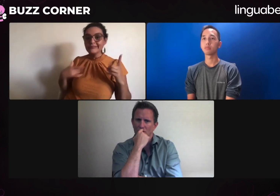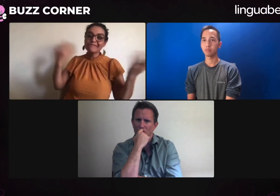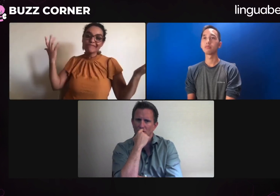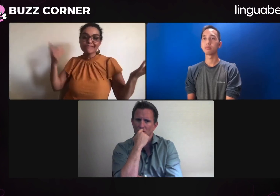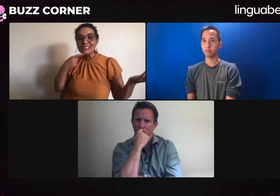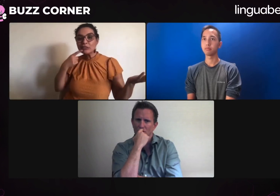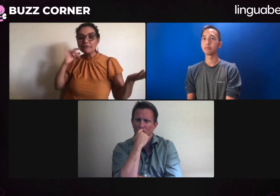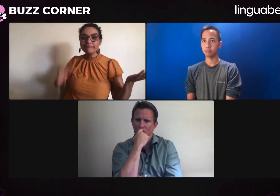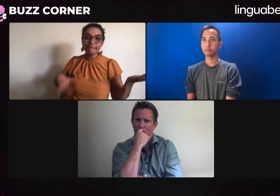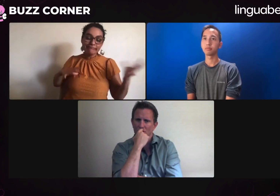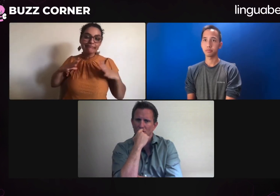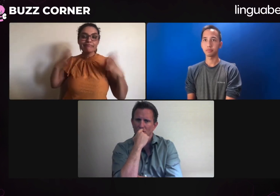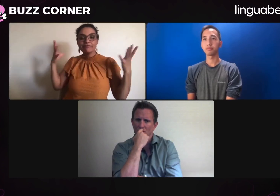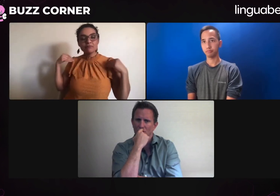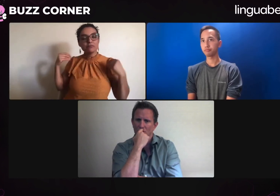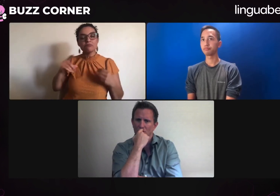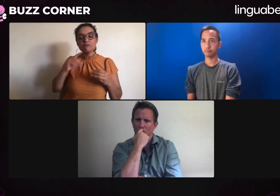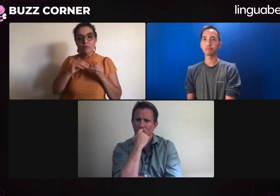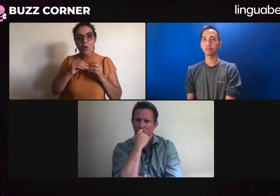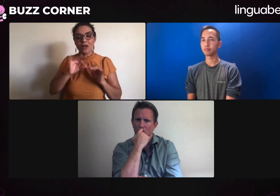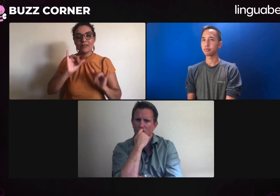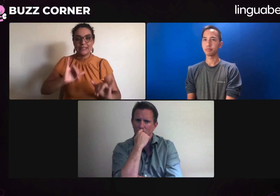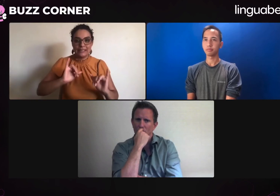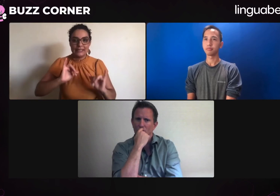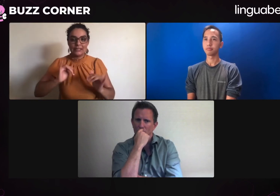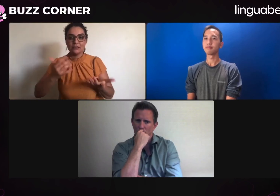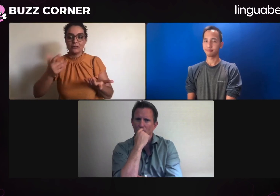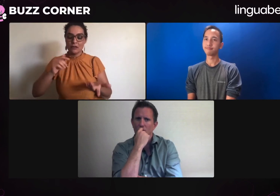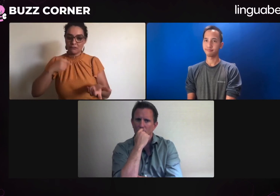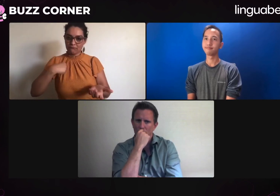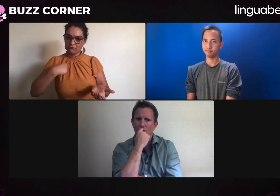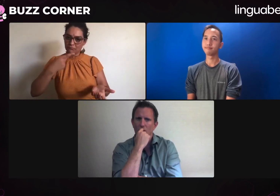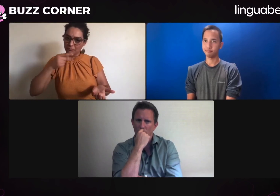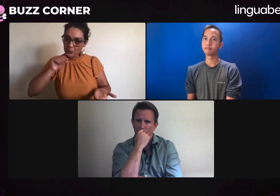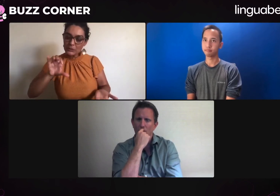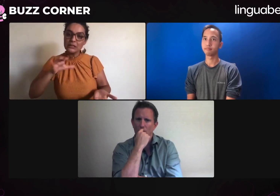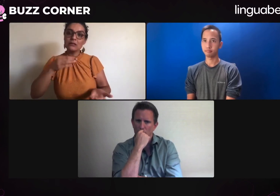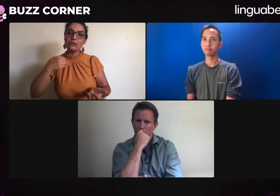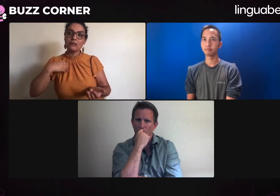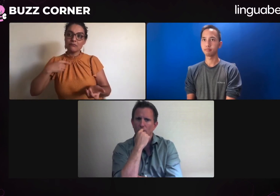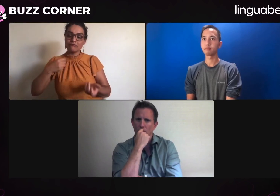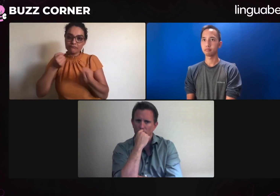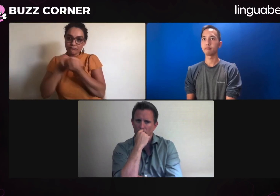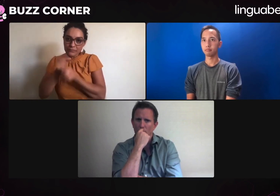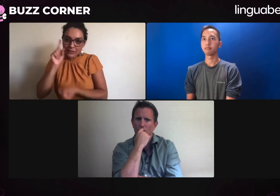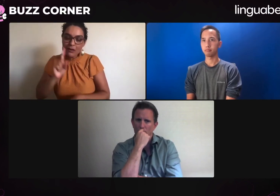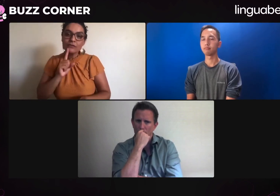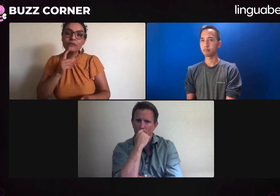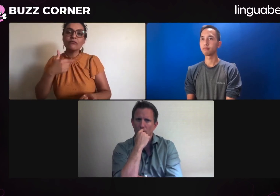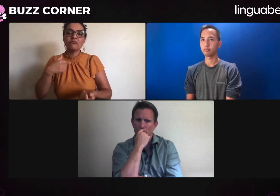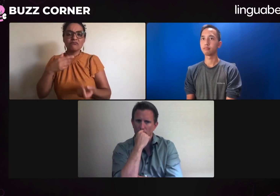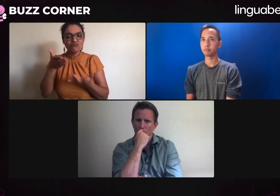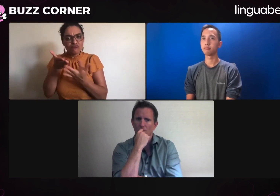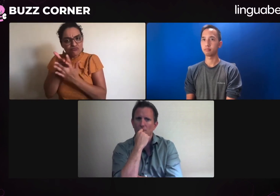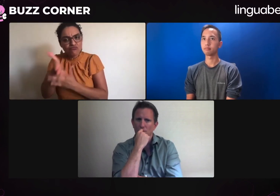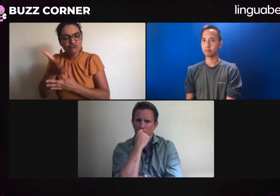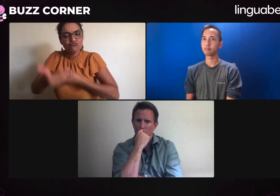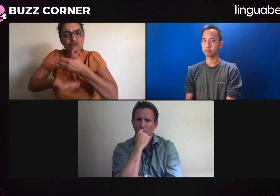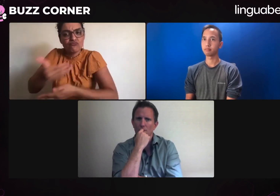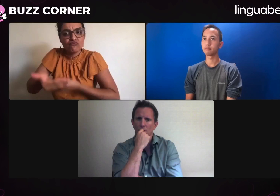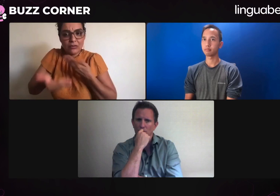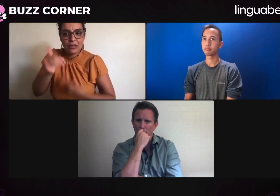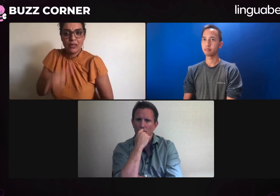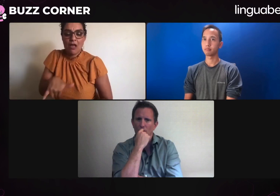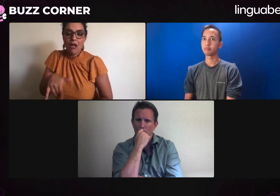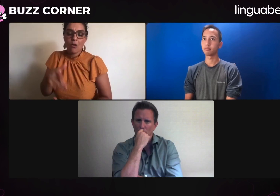yourself and standing as an oppressor and saying, well, I'm hearing, that's just who I am, that's just my privilege. As a POC, as an advocate